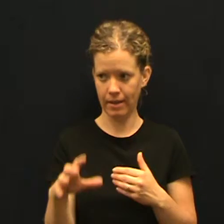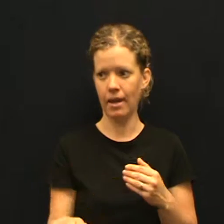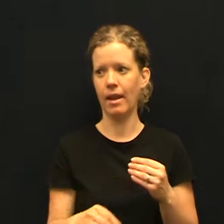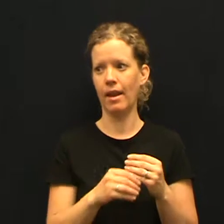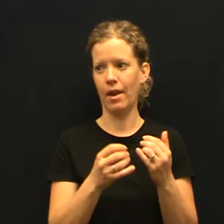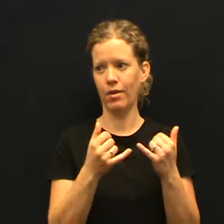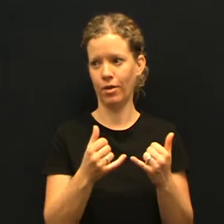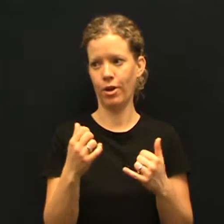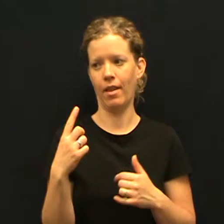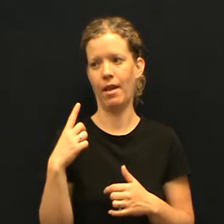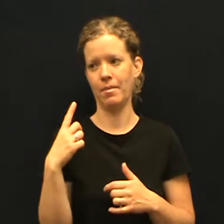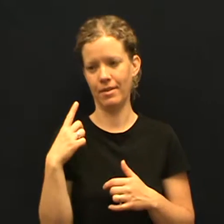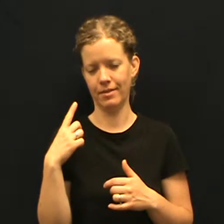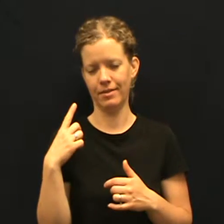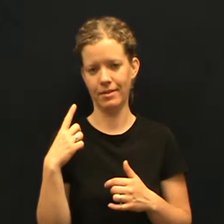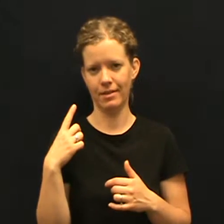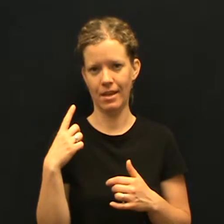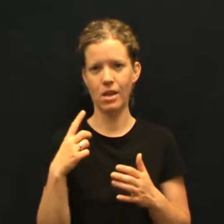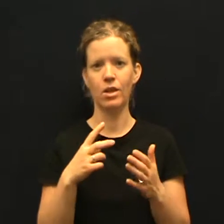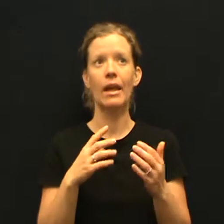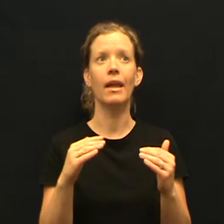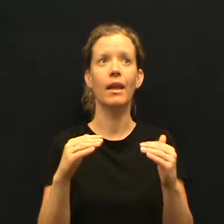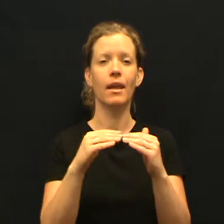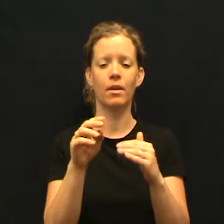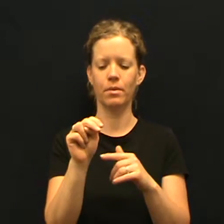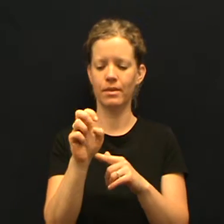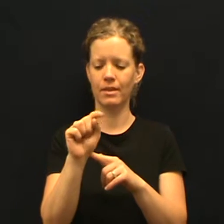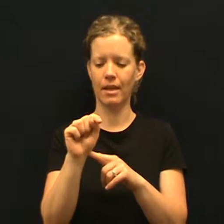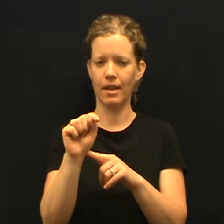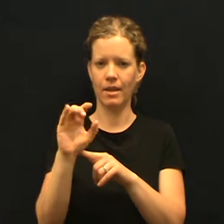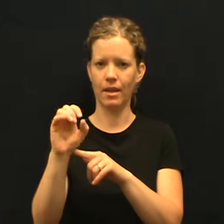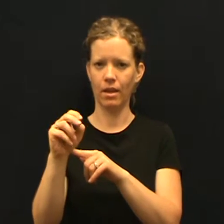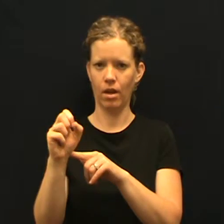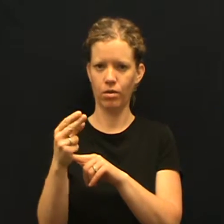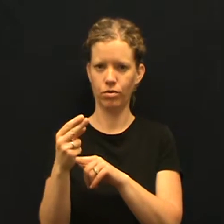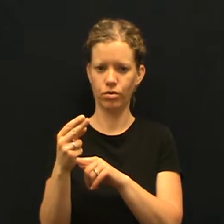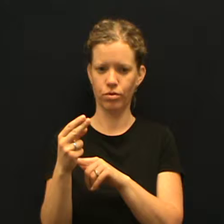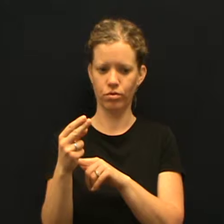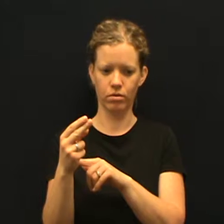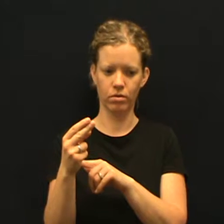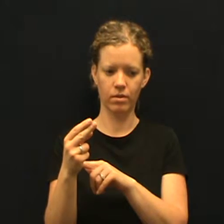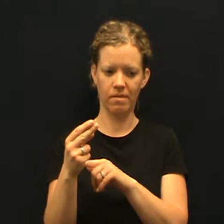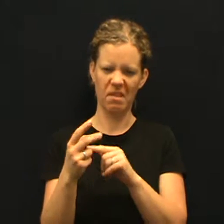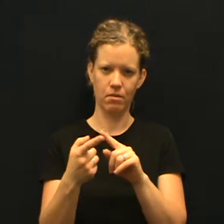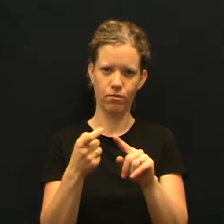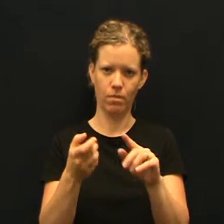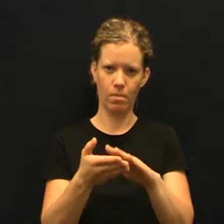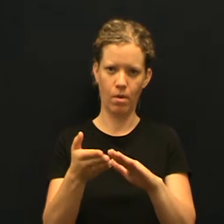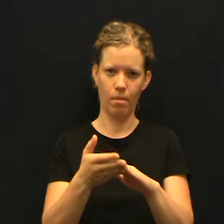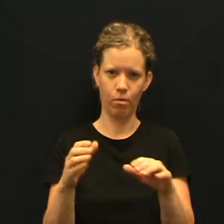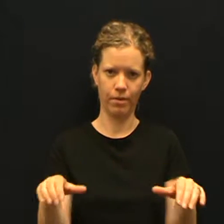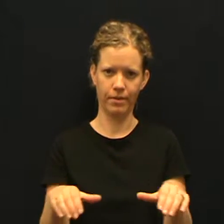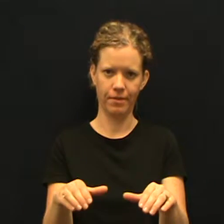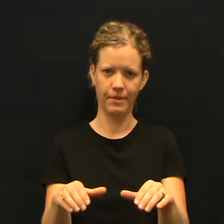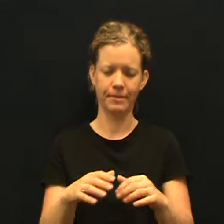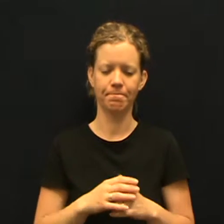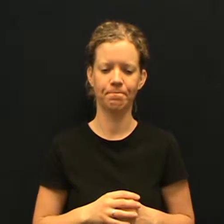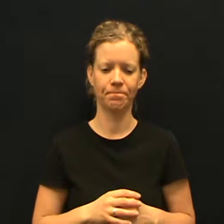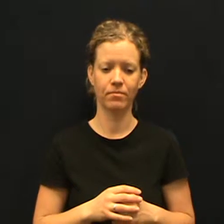liabilities. And that gives us net cash either provided or used by our operating activities. Whether we use the direct or indirect